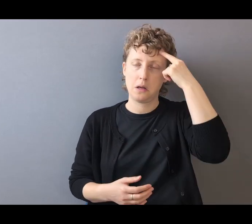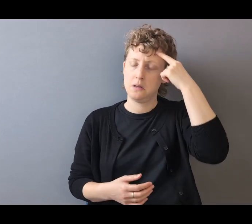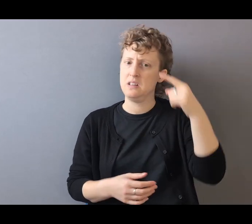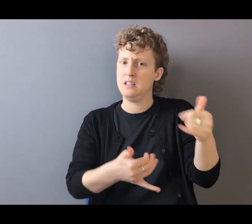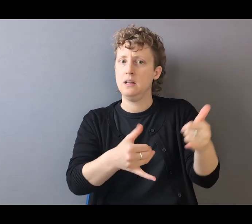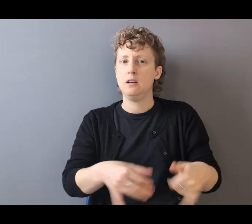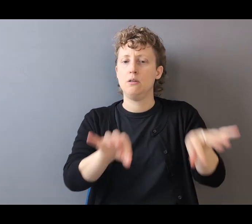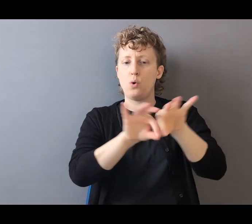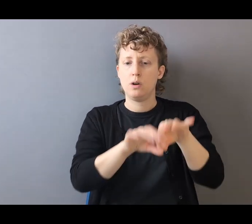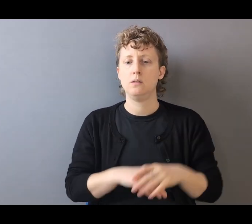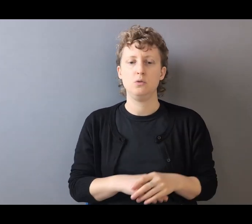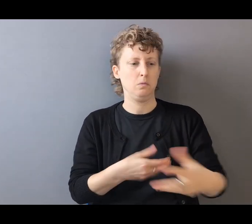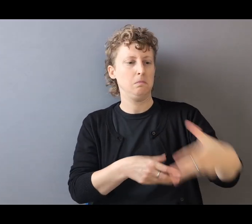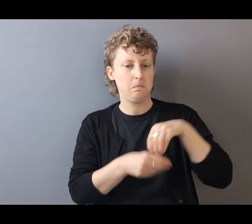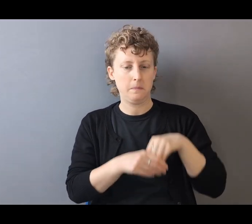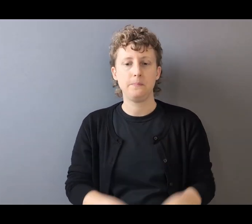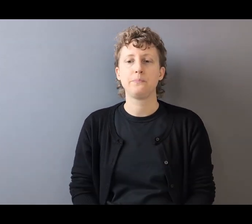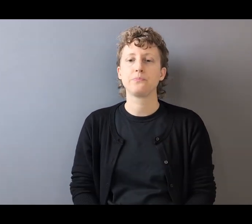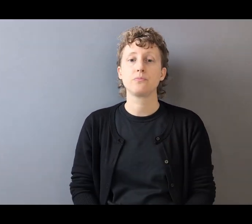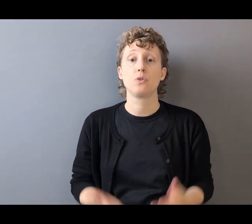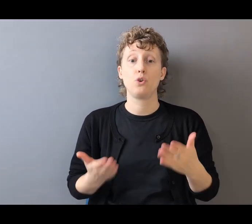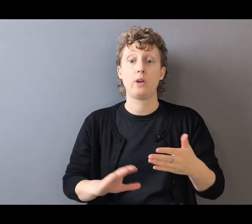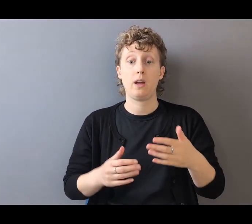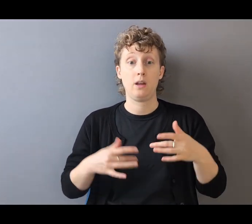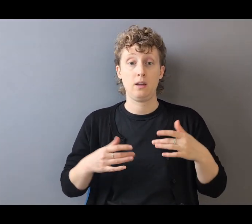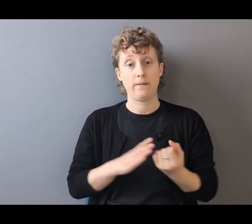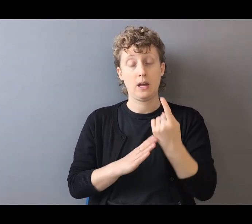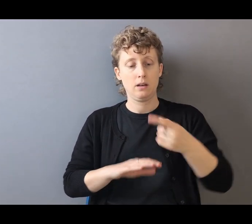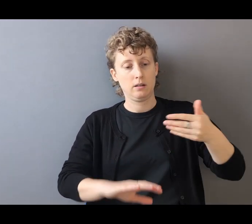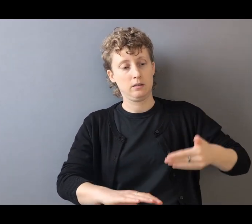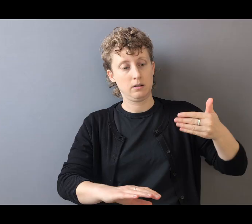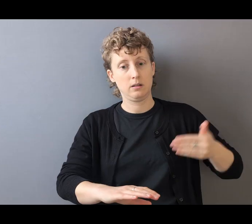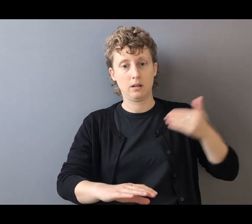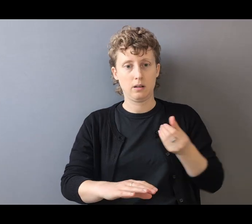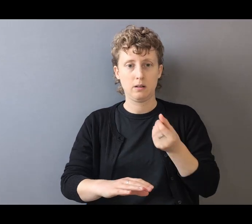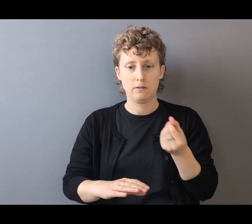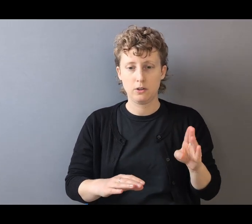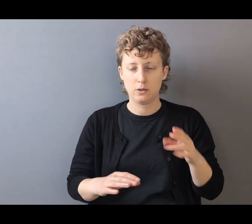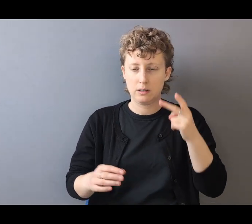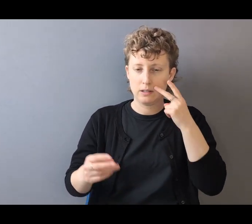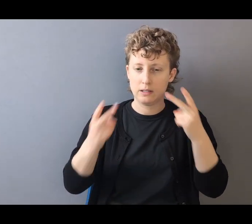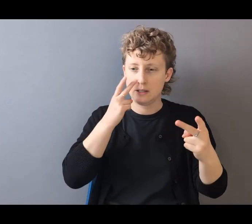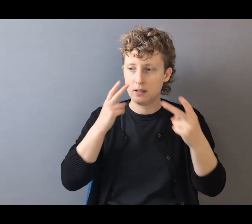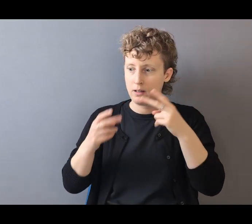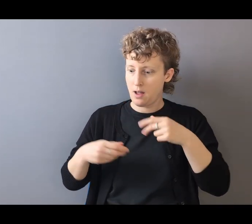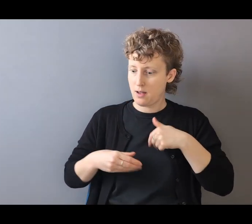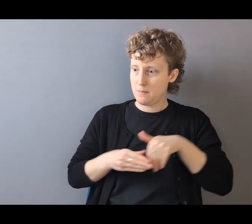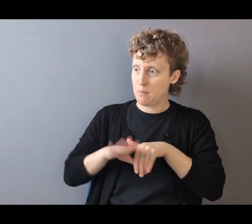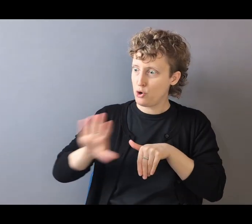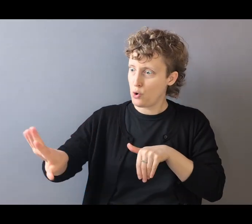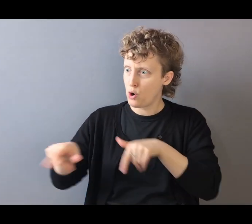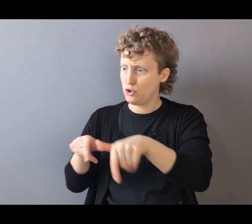think in today's event, there's been several examples of how like being members of each other's organization can be so